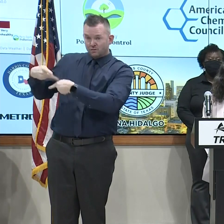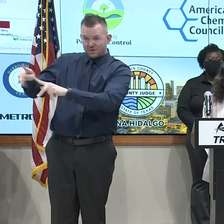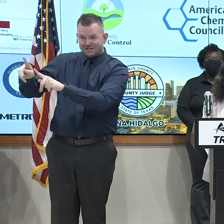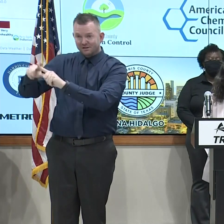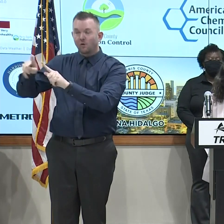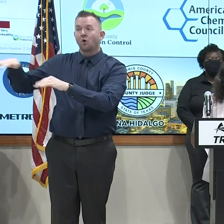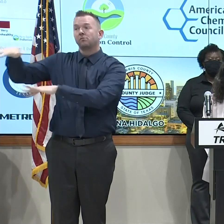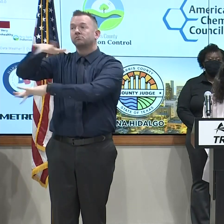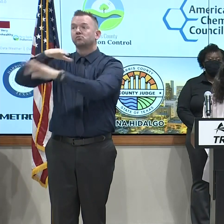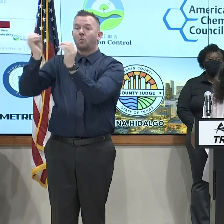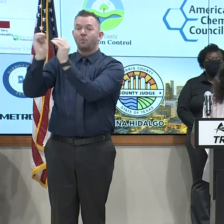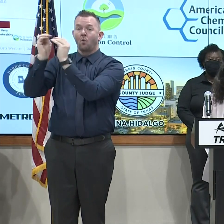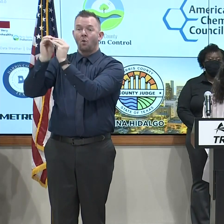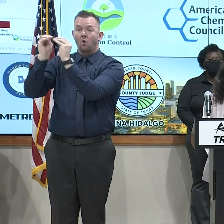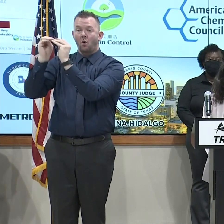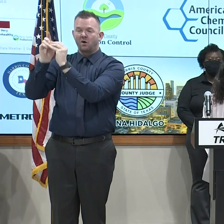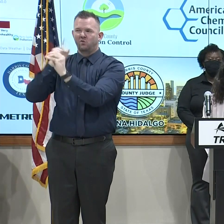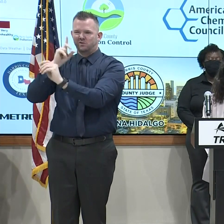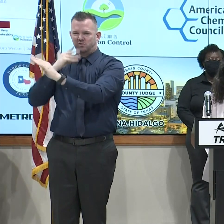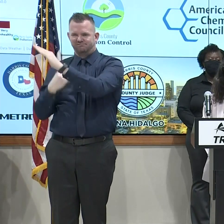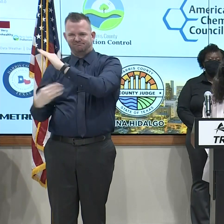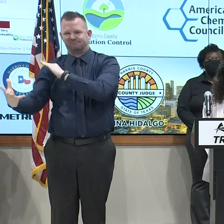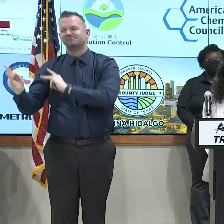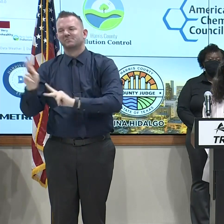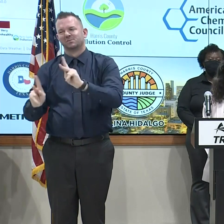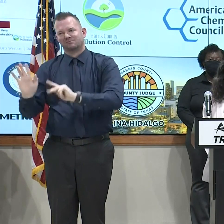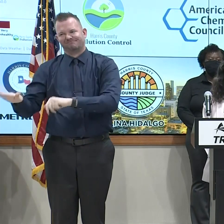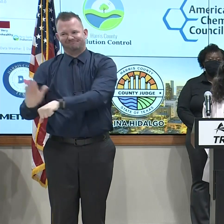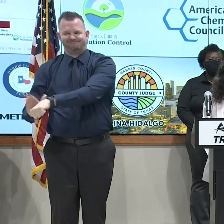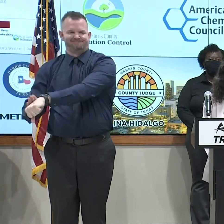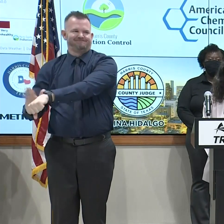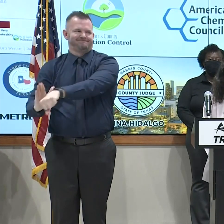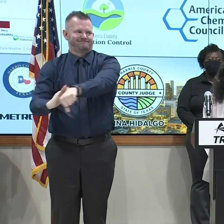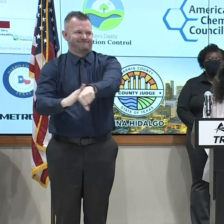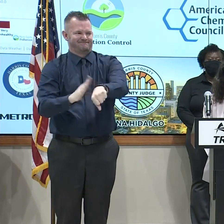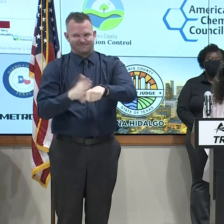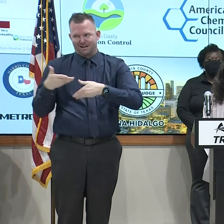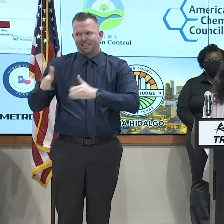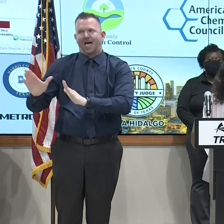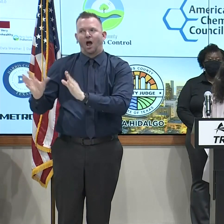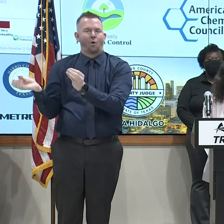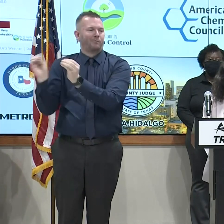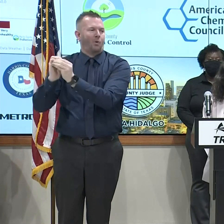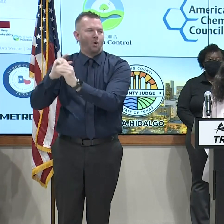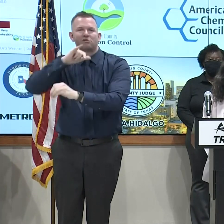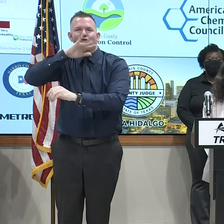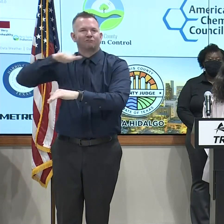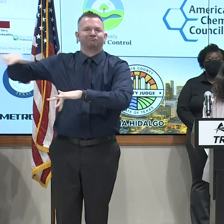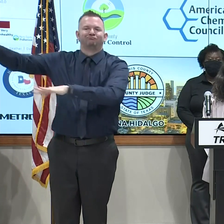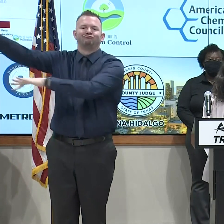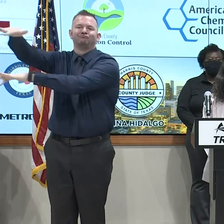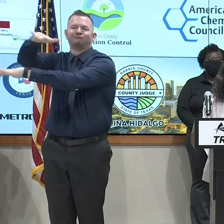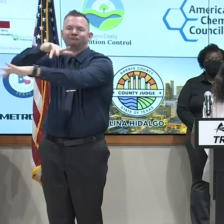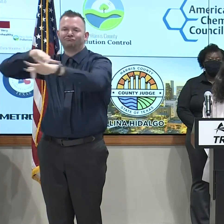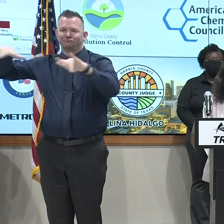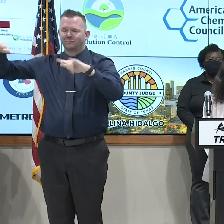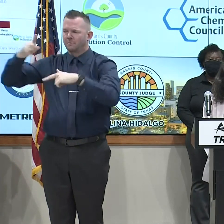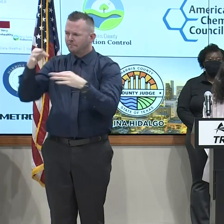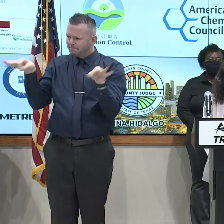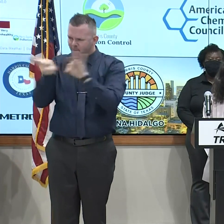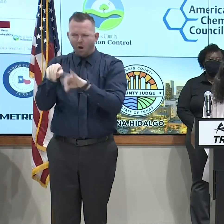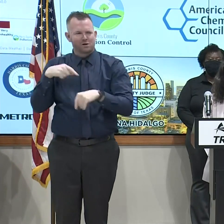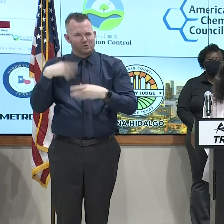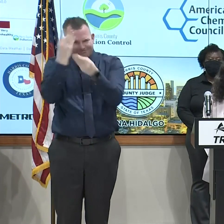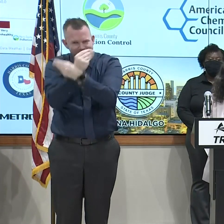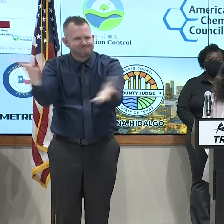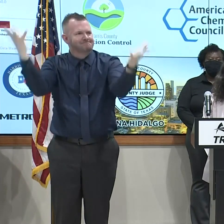seek waivers from regulatory authority, our departments now spring into action, informing the community so they can respond as